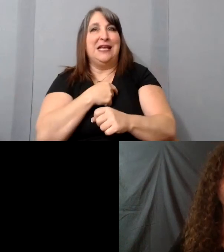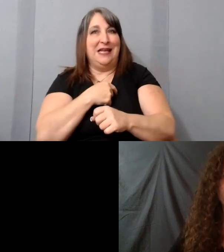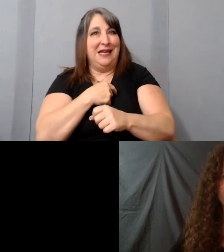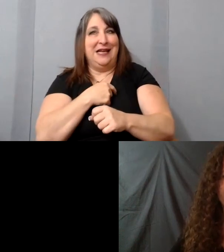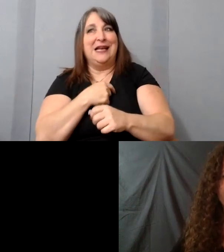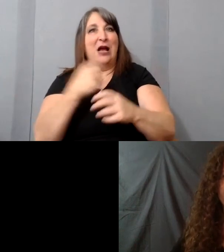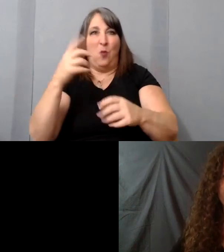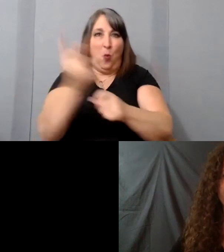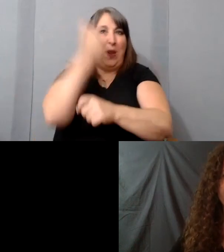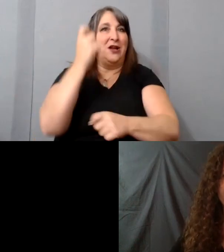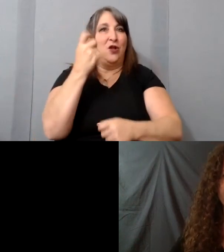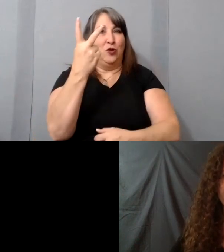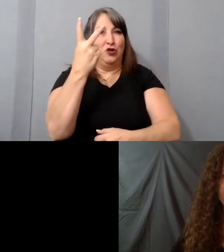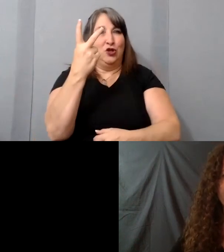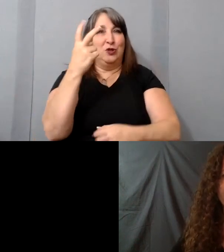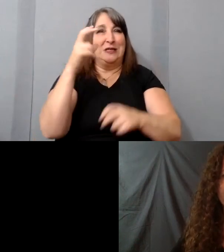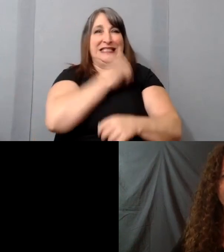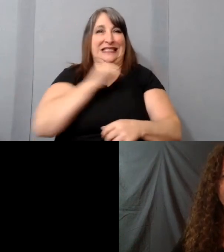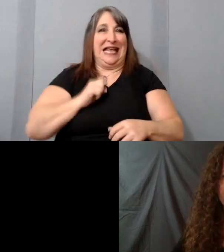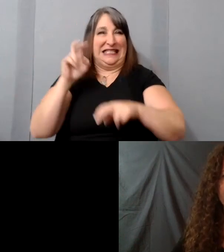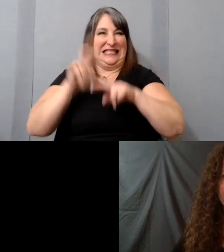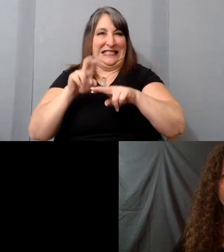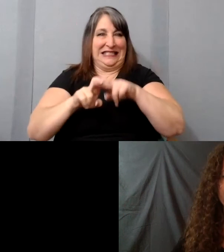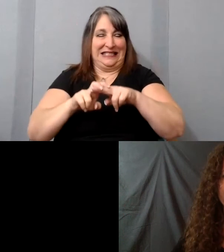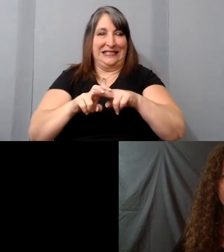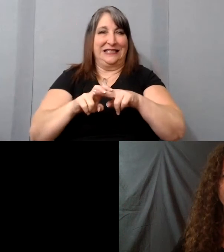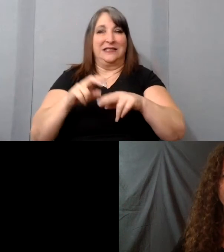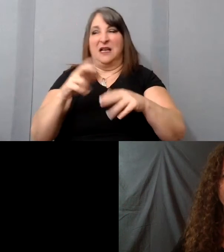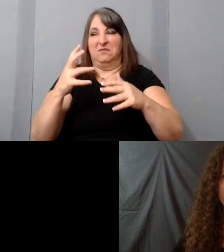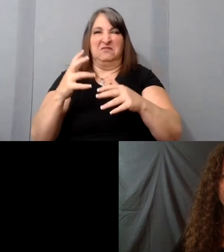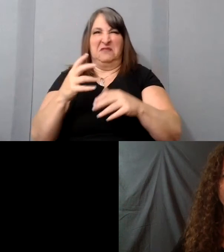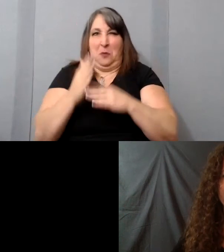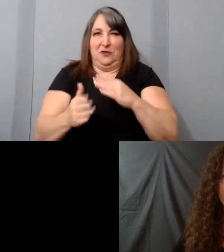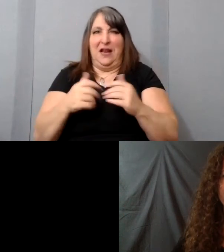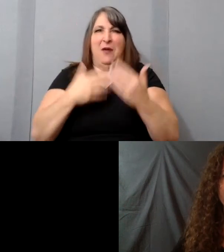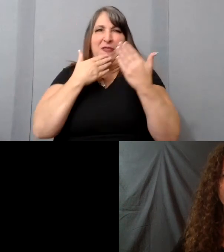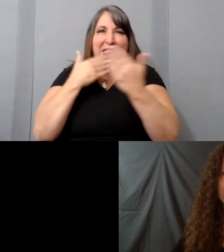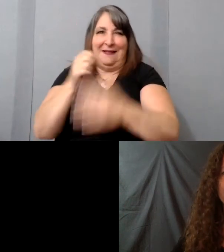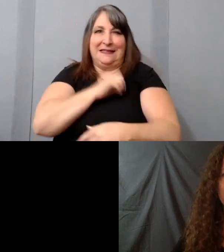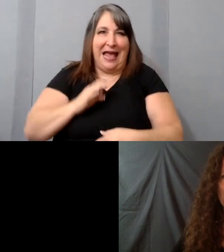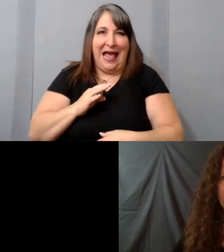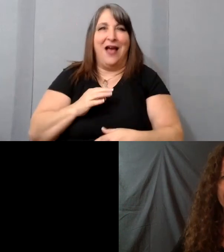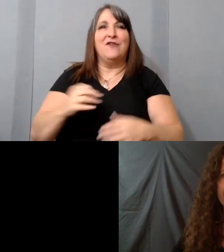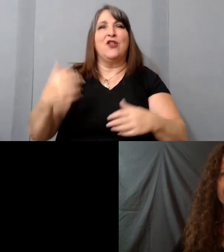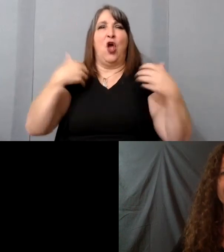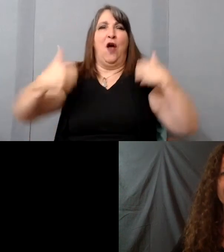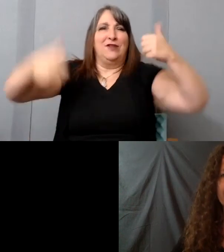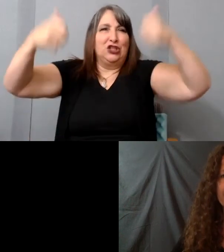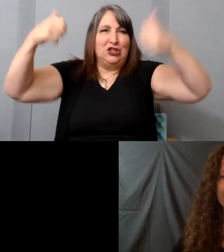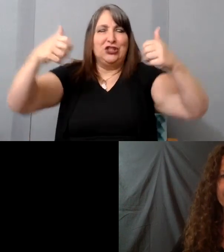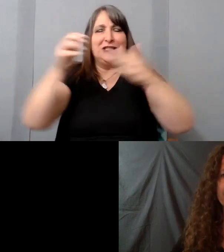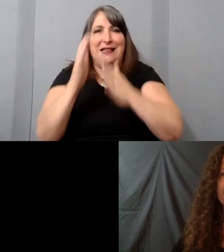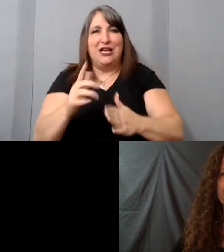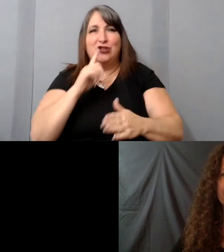Senate seats. So I want to thank all the staff. I want to thank our officers. I want to thank our leaders who spoke to us